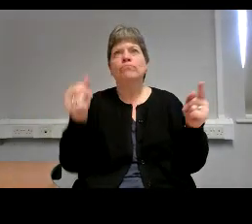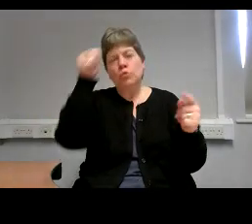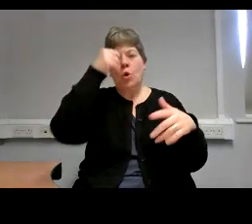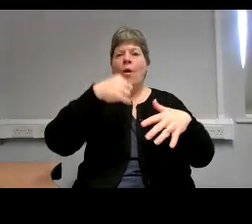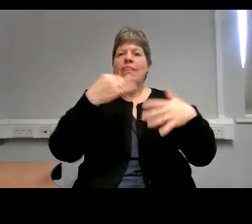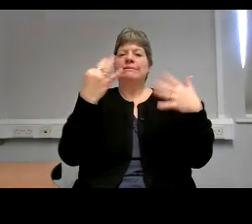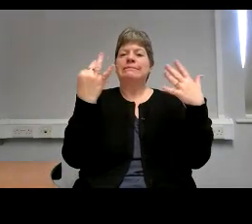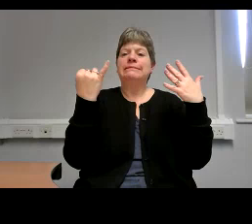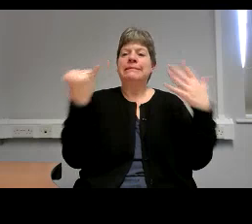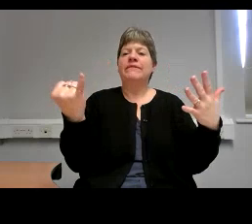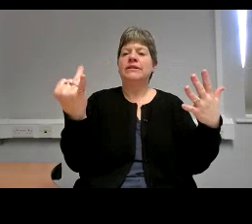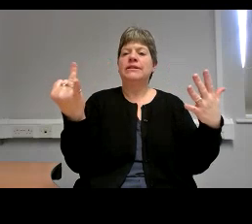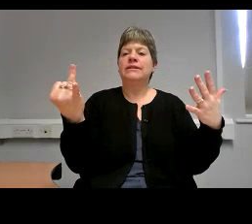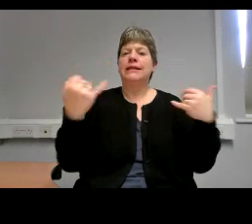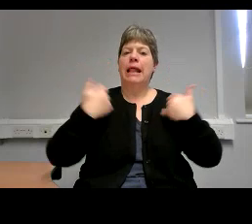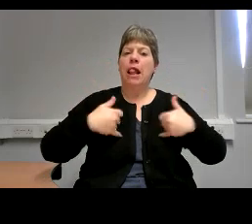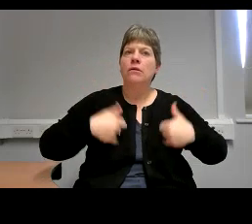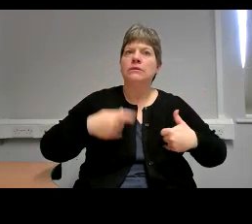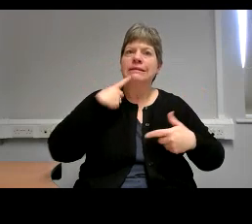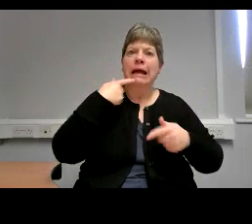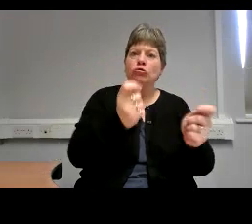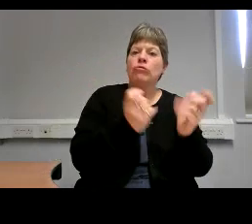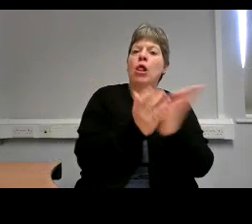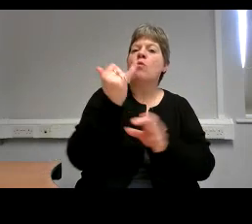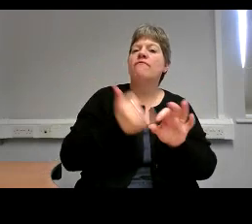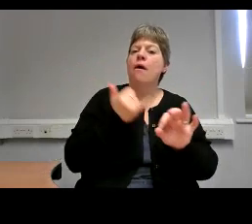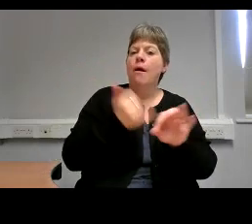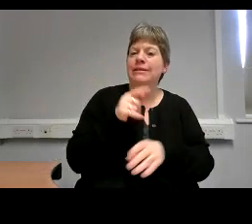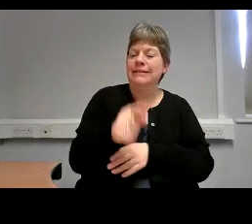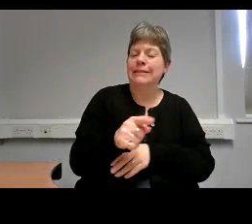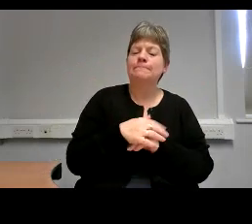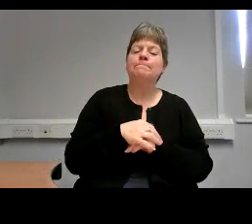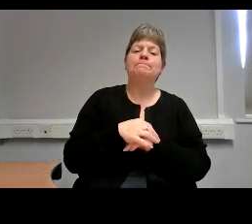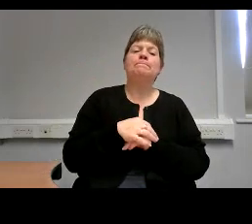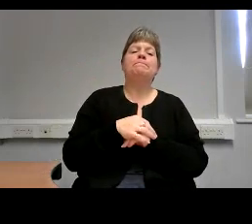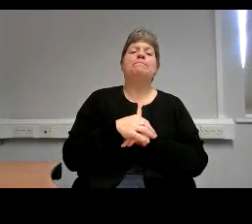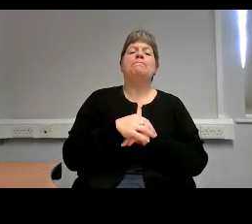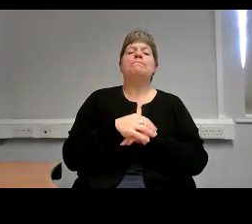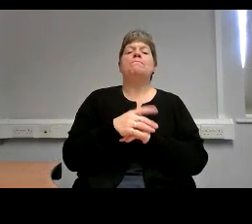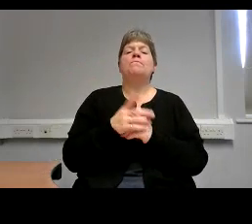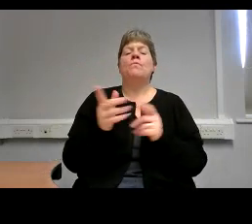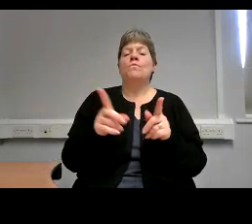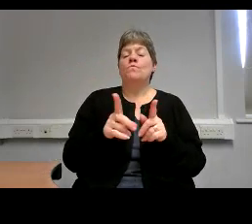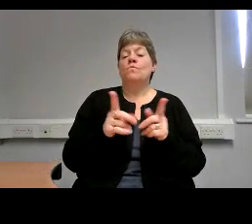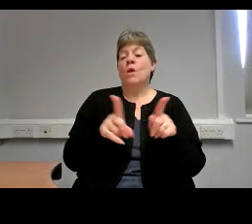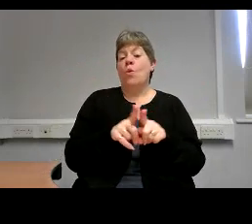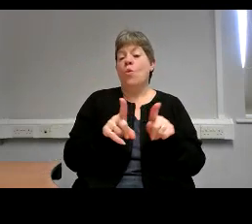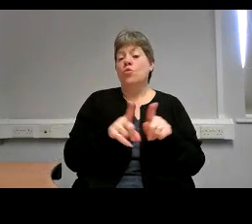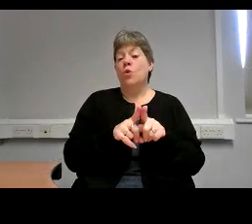and where you can go, being that the community pharmacy. And on the right here,